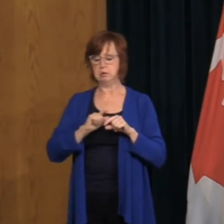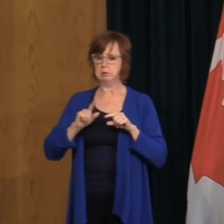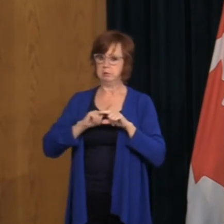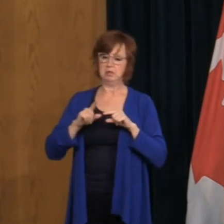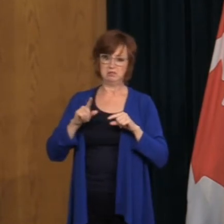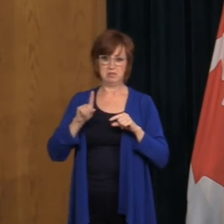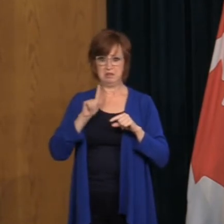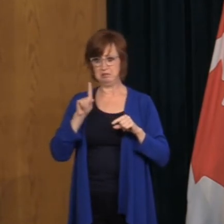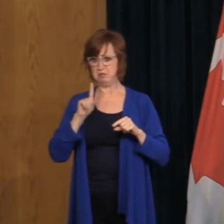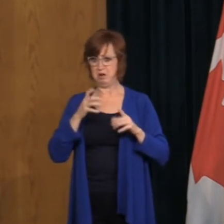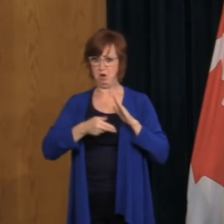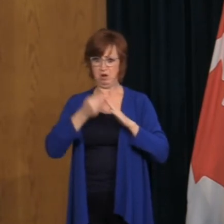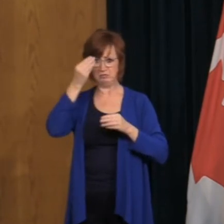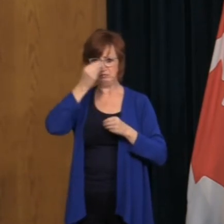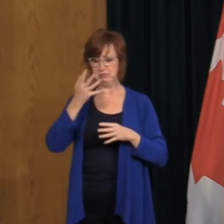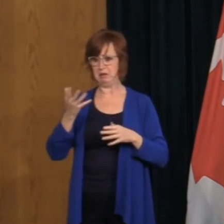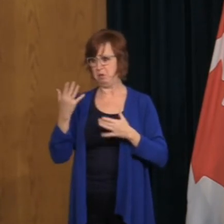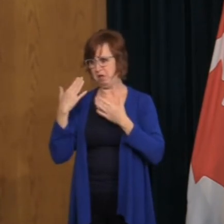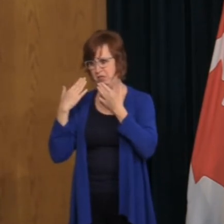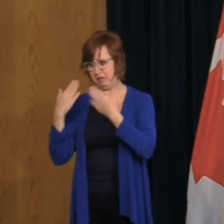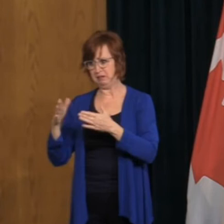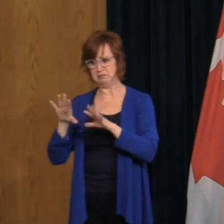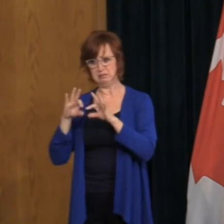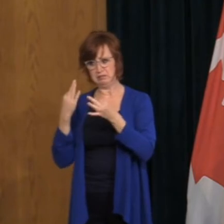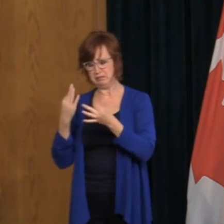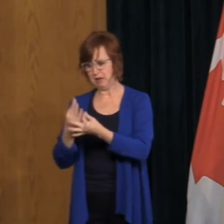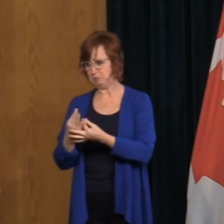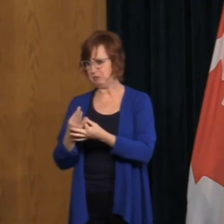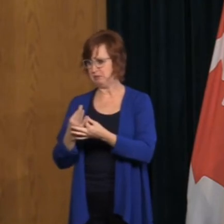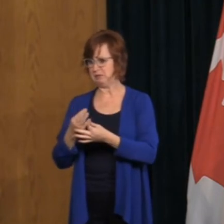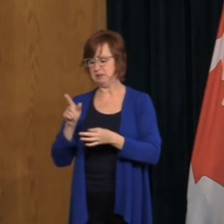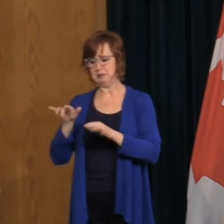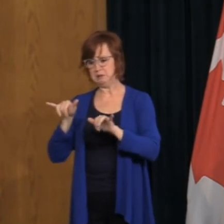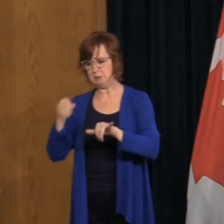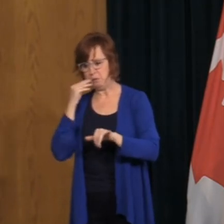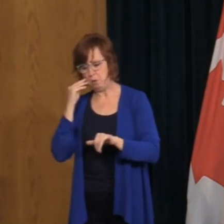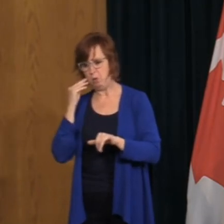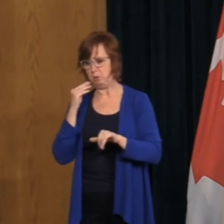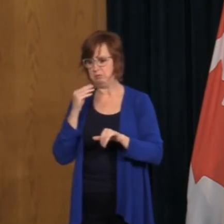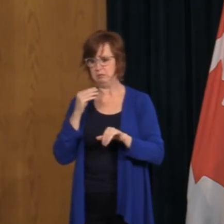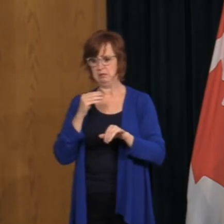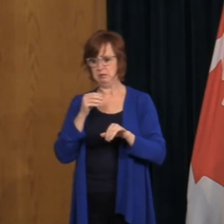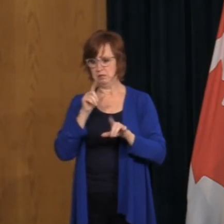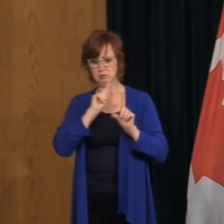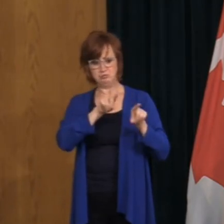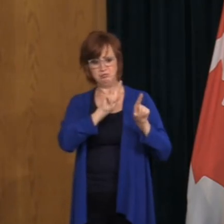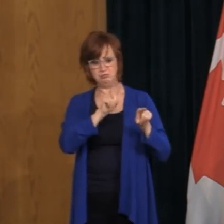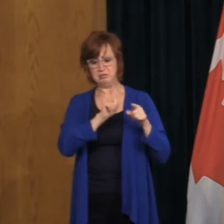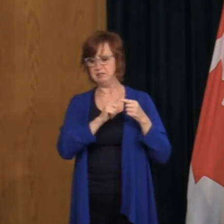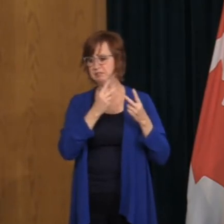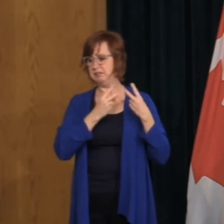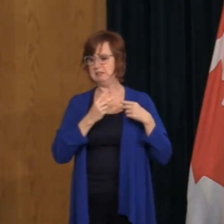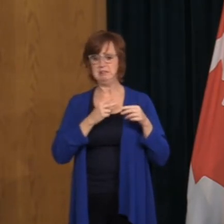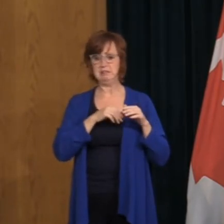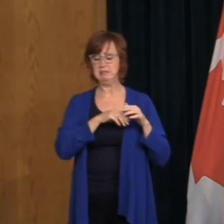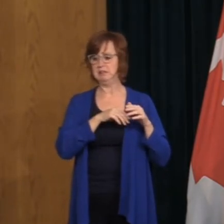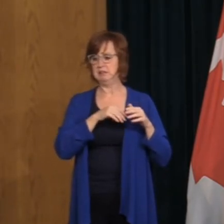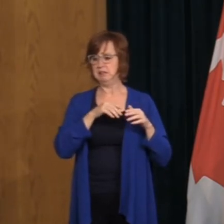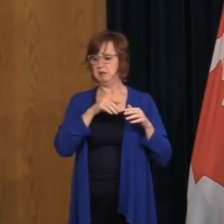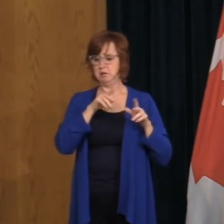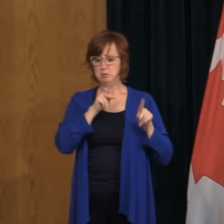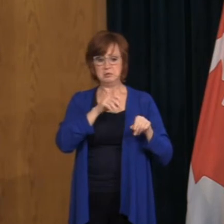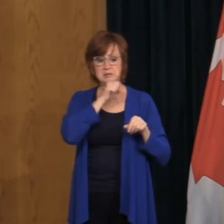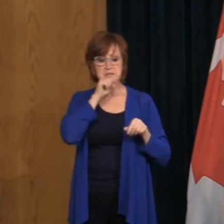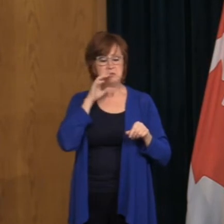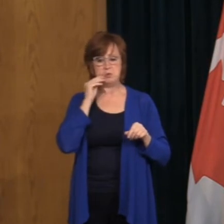that are not visiting their loved ones in long-term care. The Saskatchewan Health Authority, as was mentioned the other day, is working